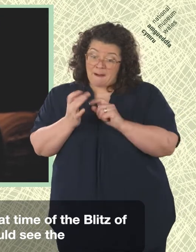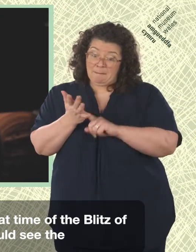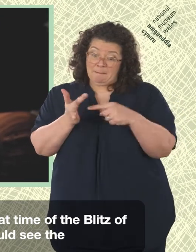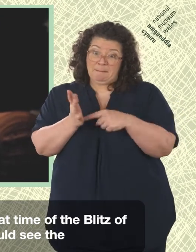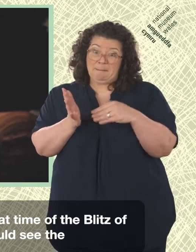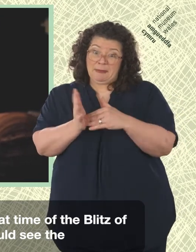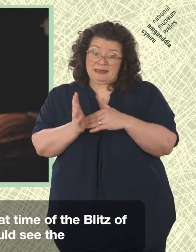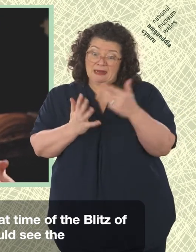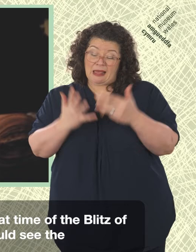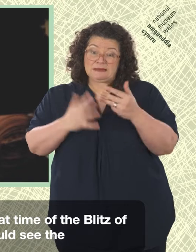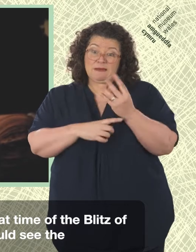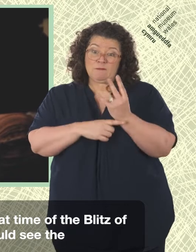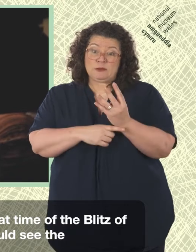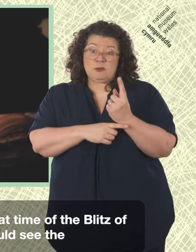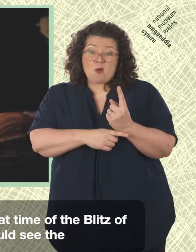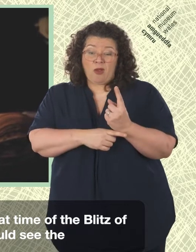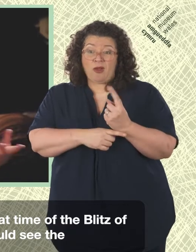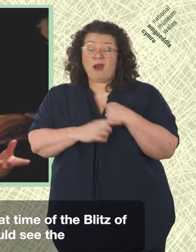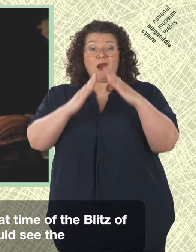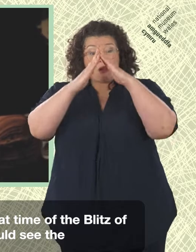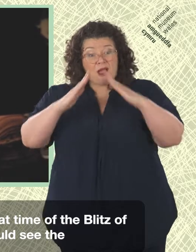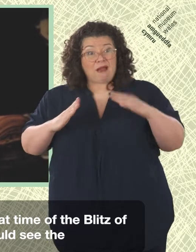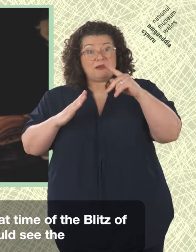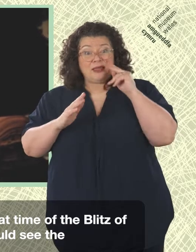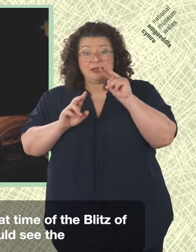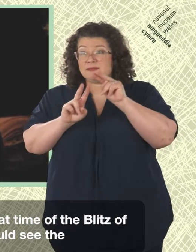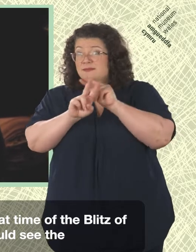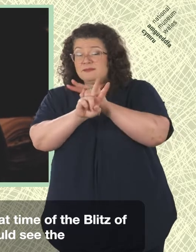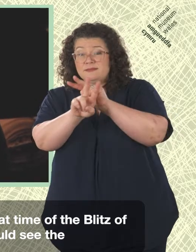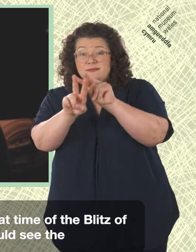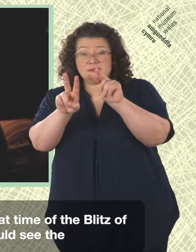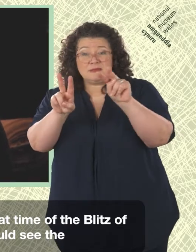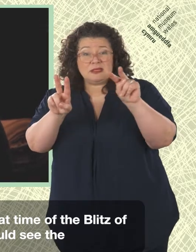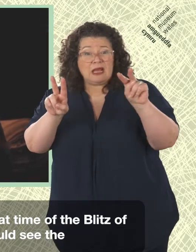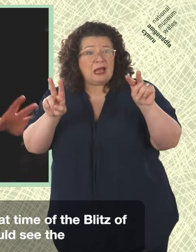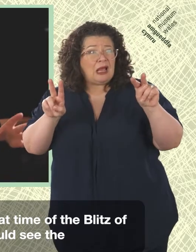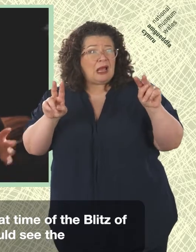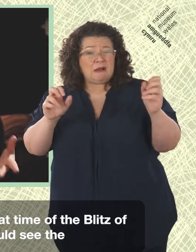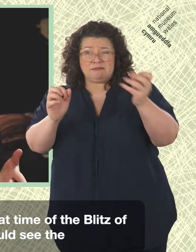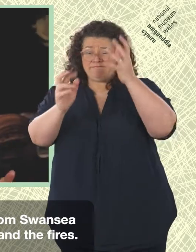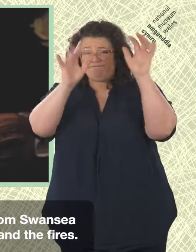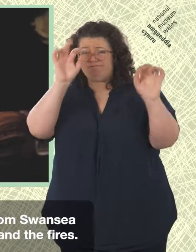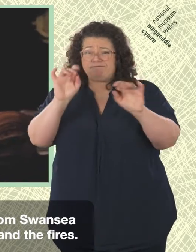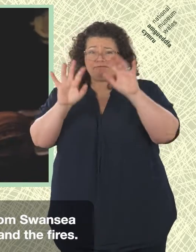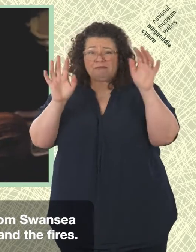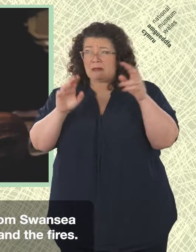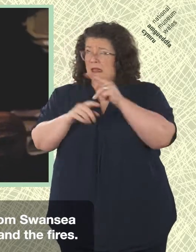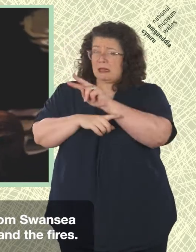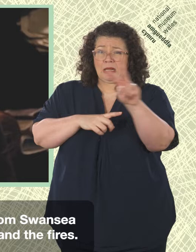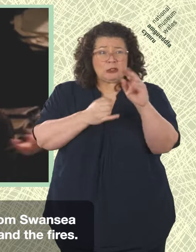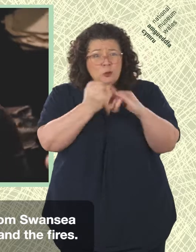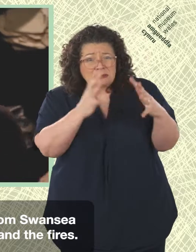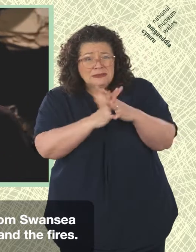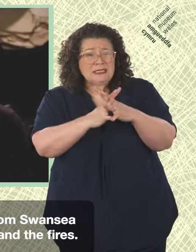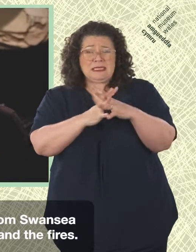Swansea. I remember that time of the Blitz of 1941. From the attic, I could see the glow